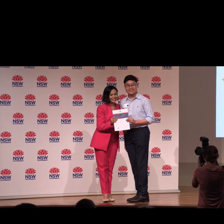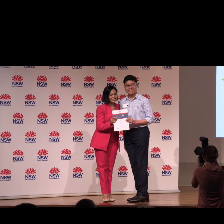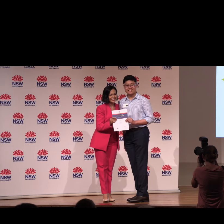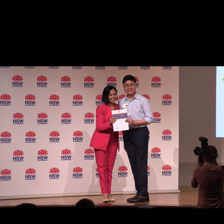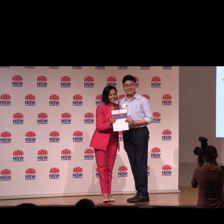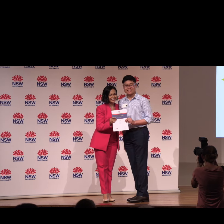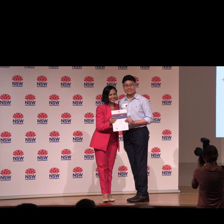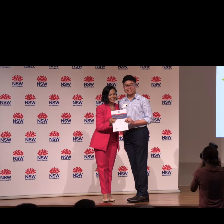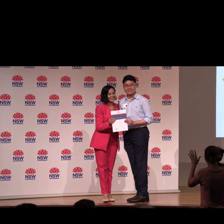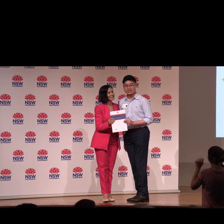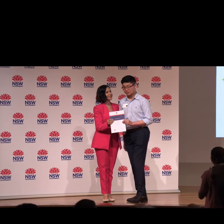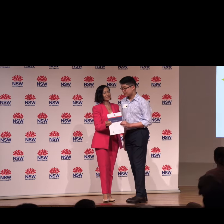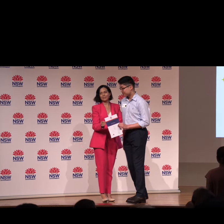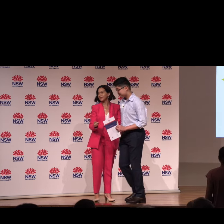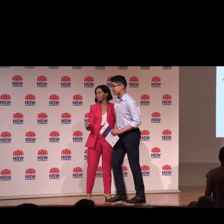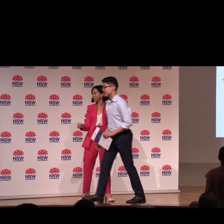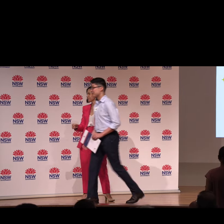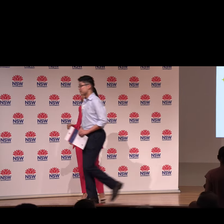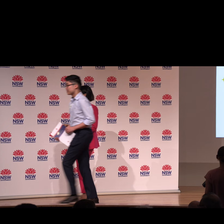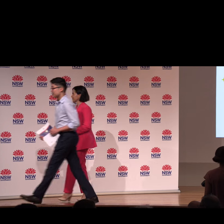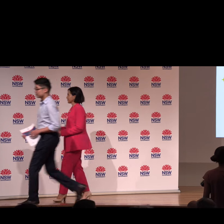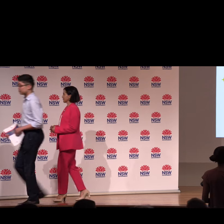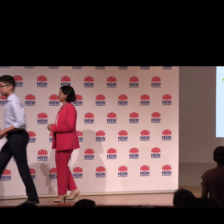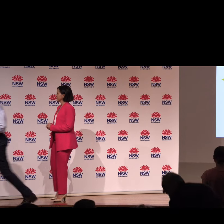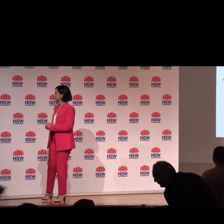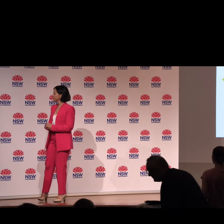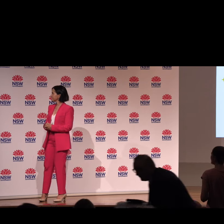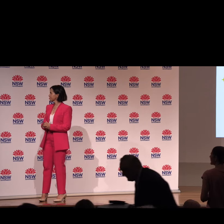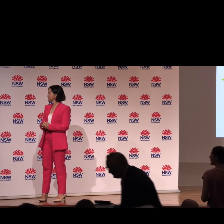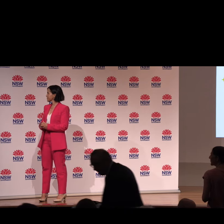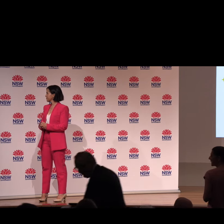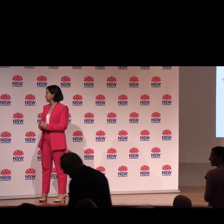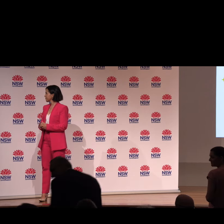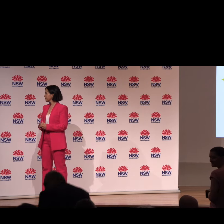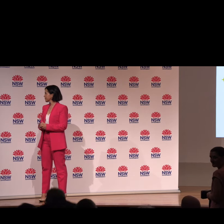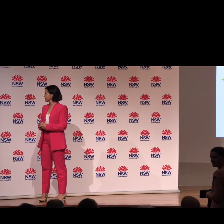And in Chinese and literature, Yilu Li, Meridian School, Strathfield.